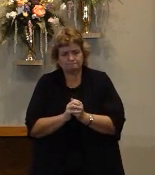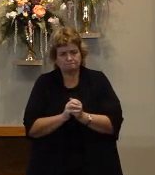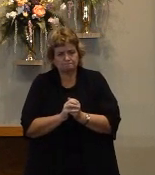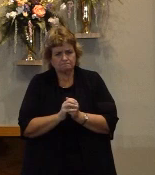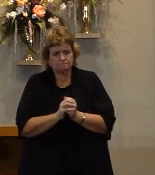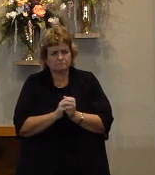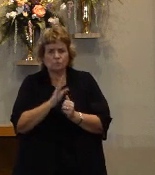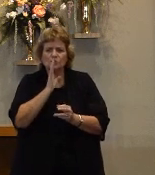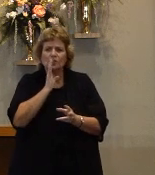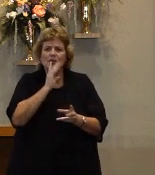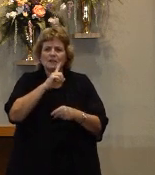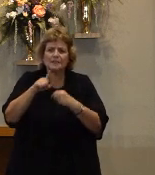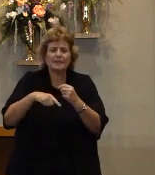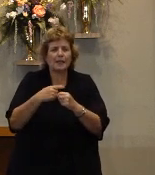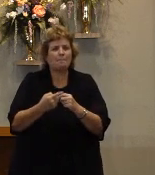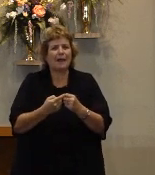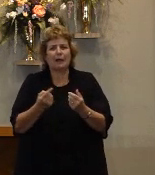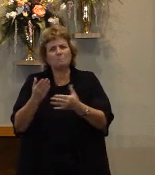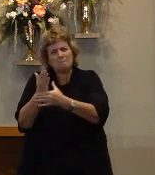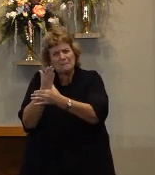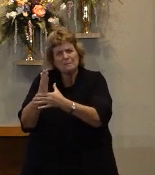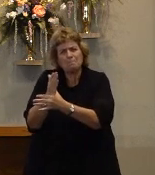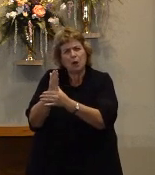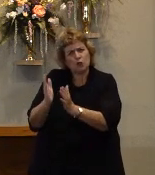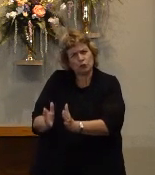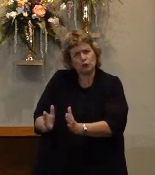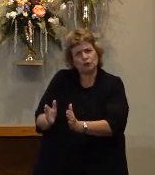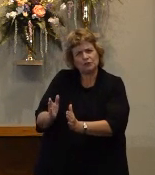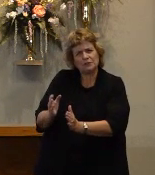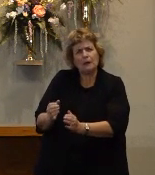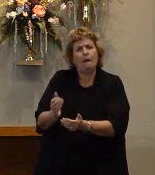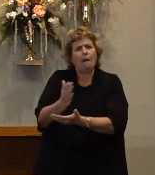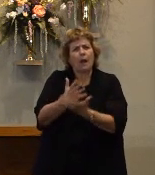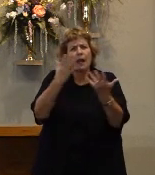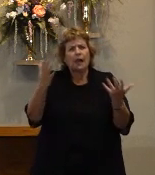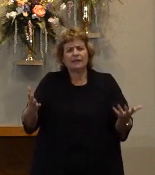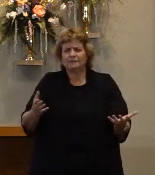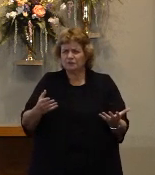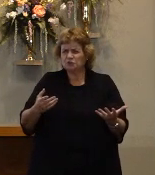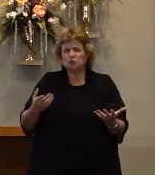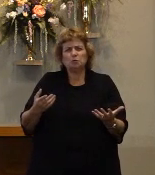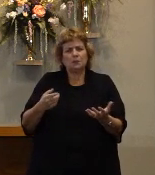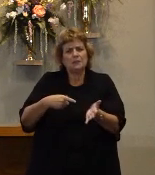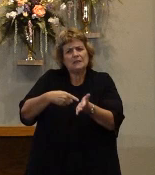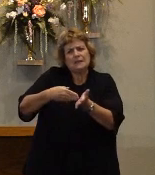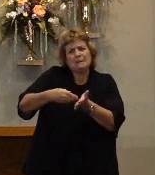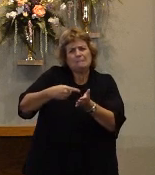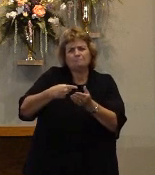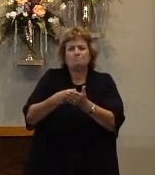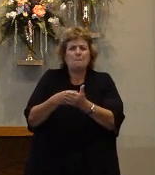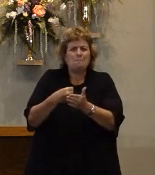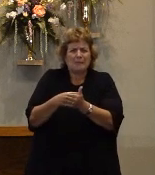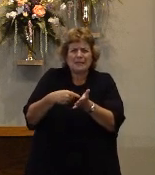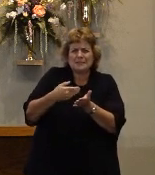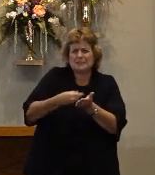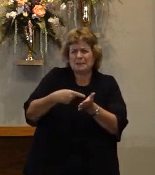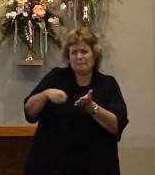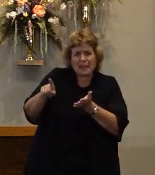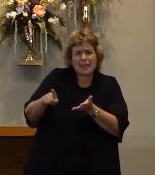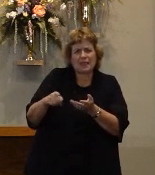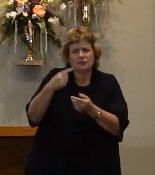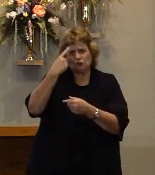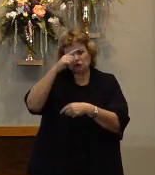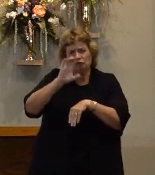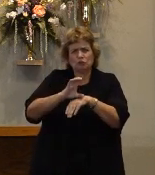by sending in your tithes and your offerings. It's part of how we worship God. If you would like to